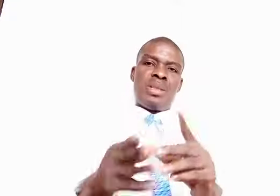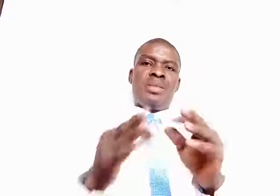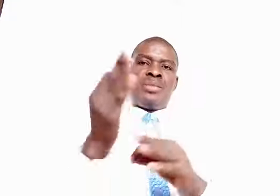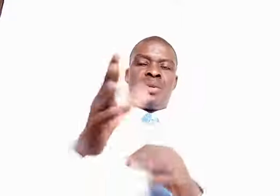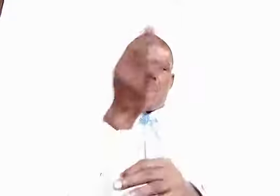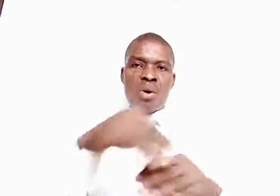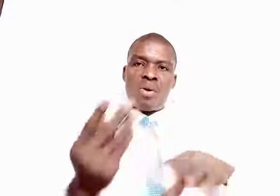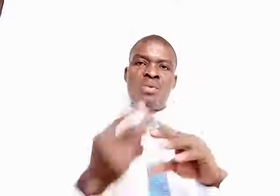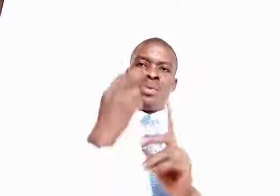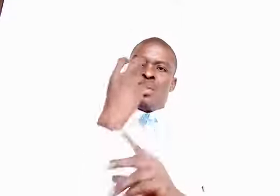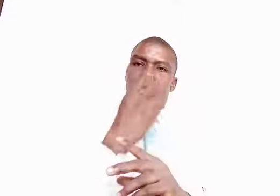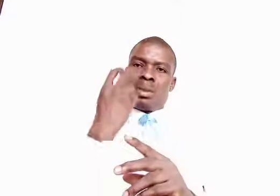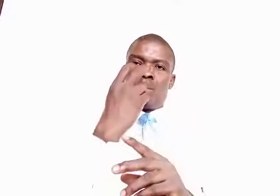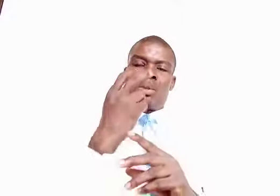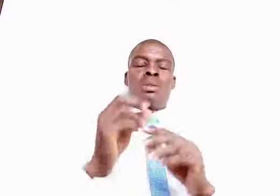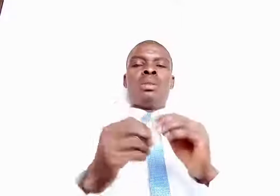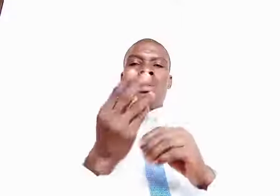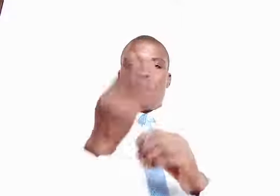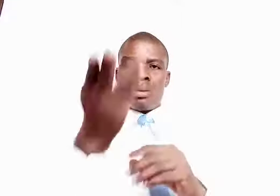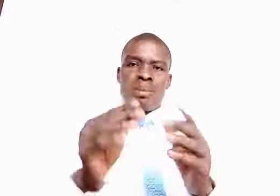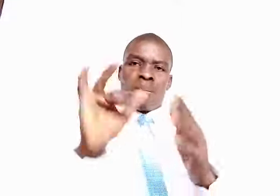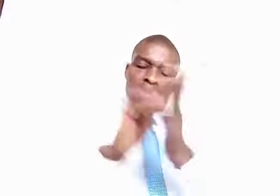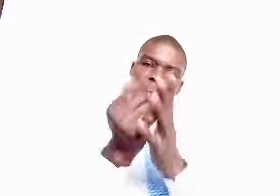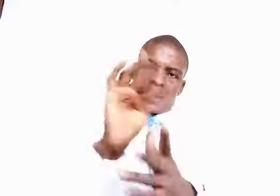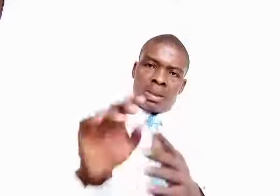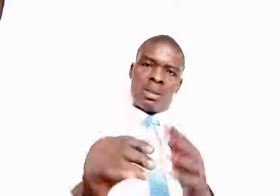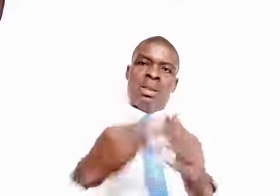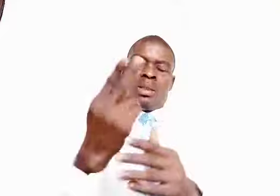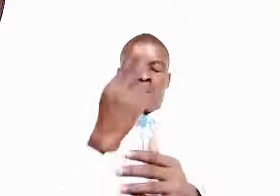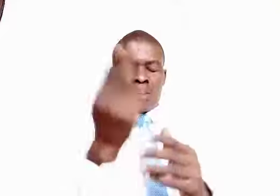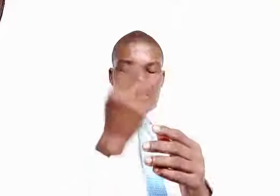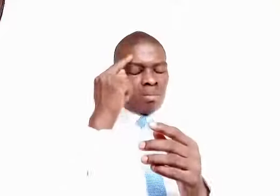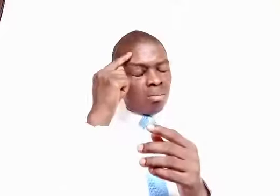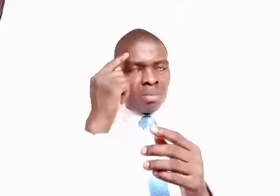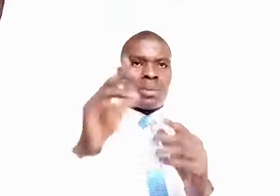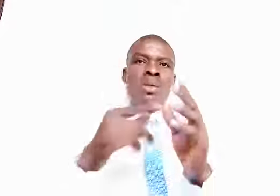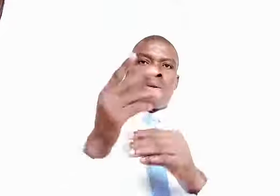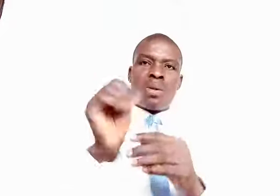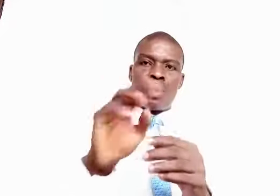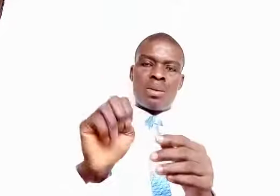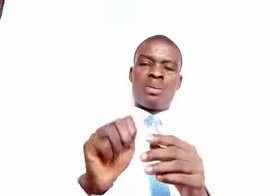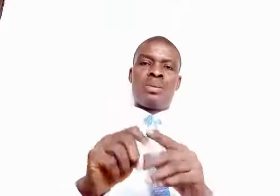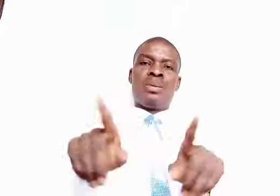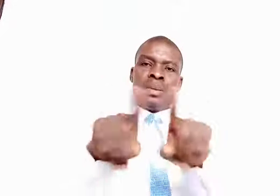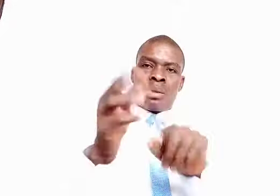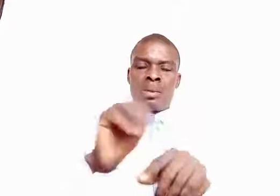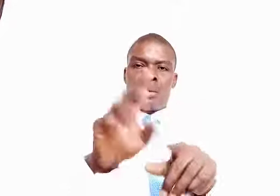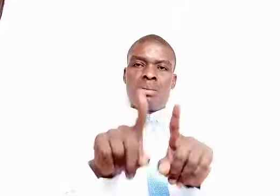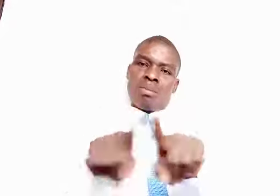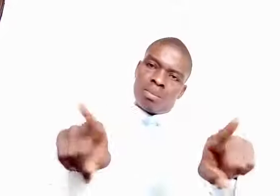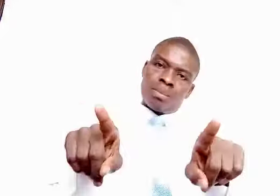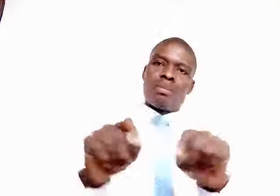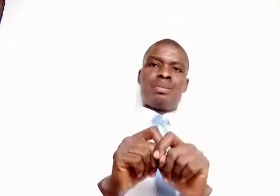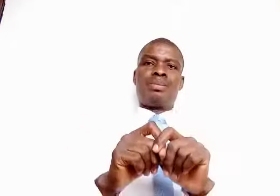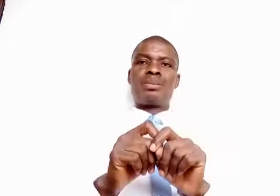is language shaped by the play of the imagination in which something seems to be entirely different. A